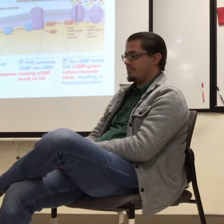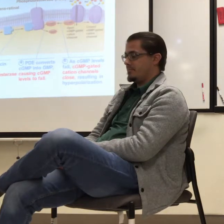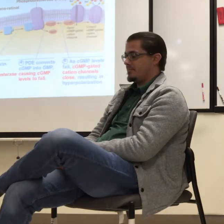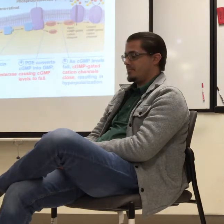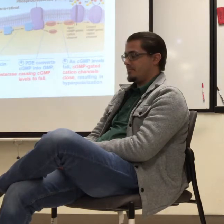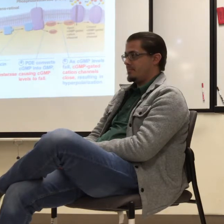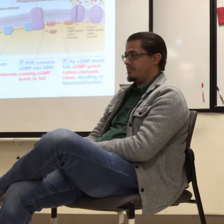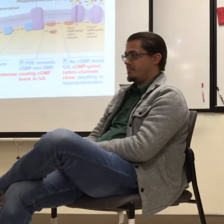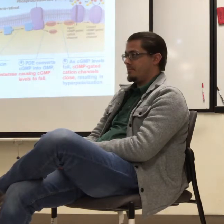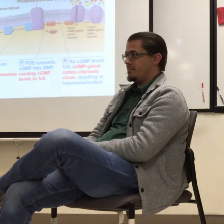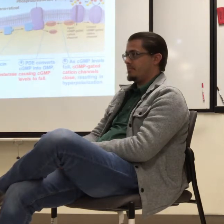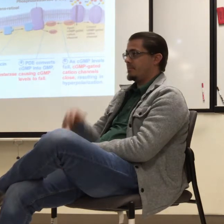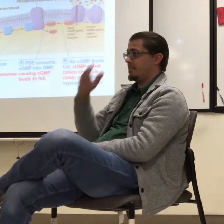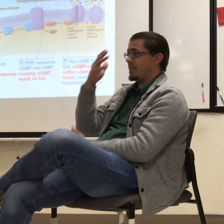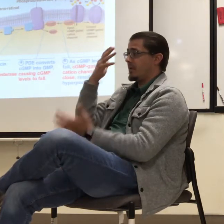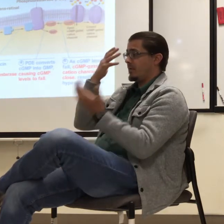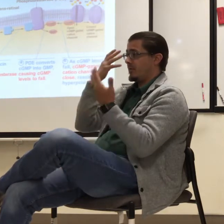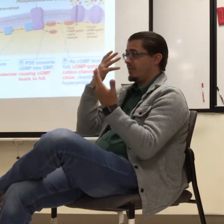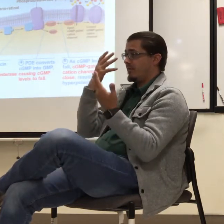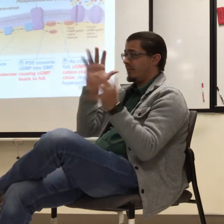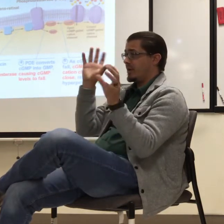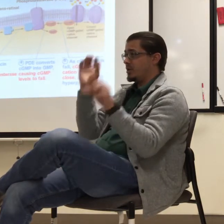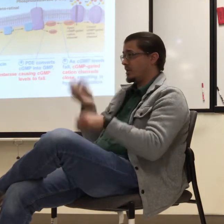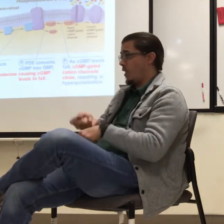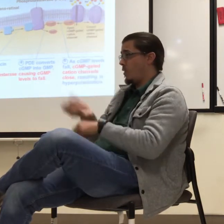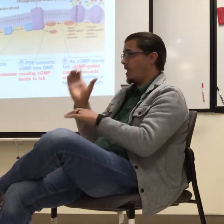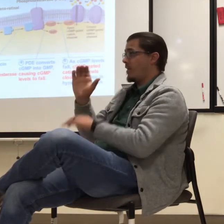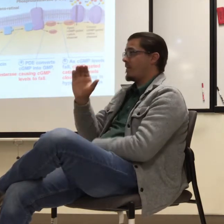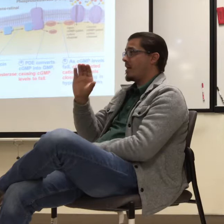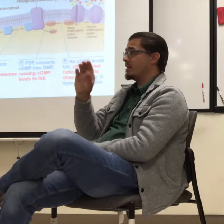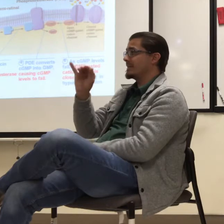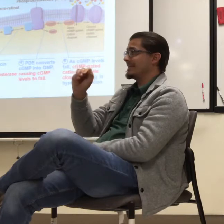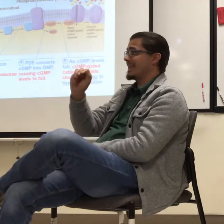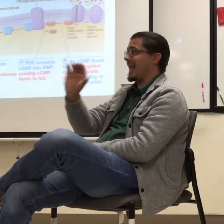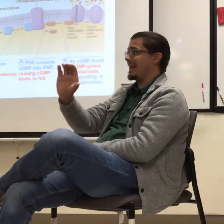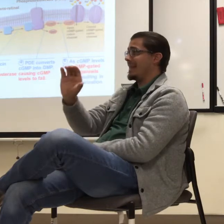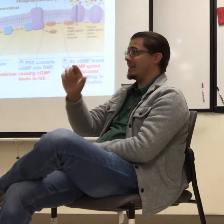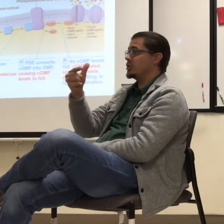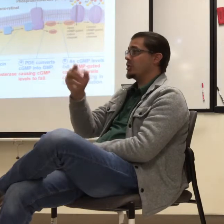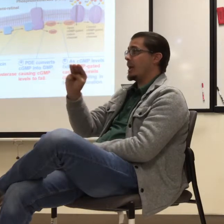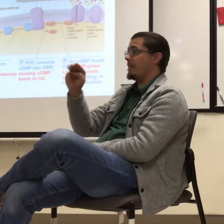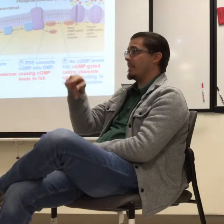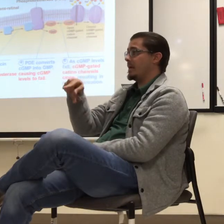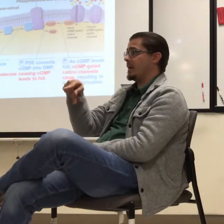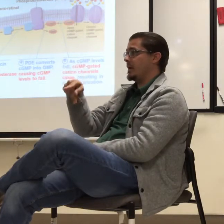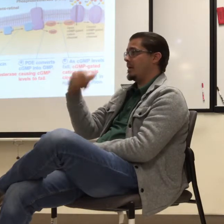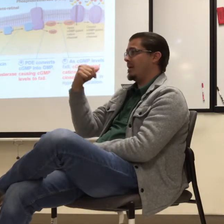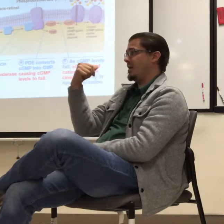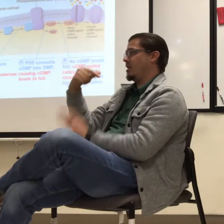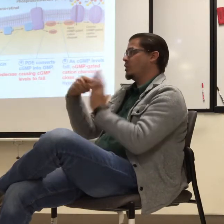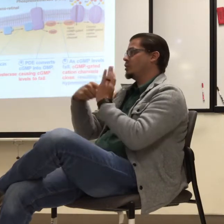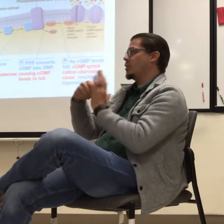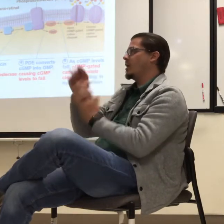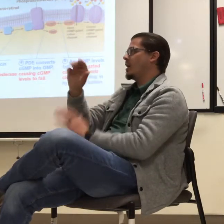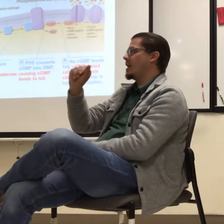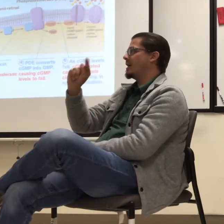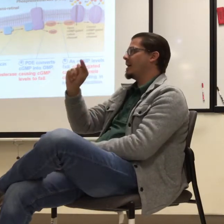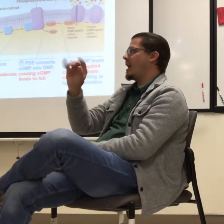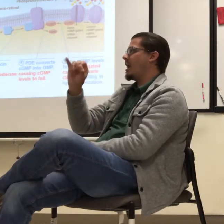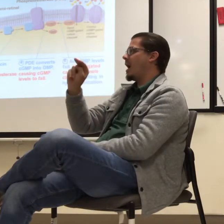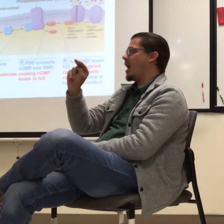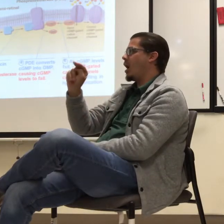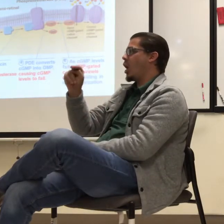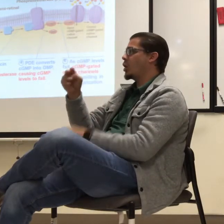So when you get rid of the cyclic GMP, what it's showing you is that cation channel,